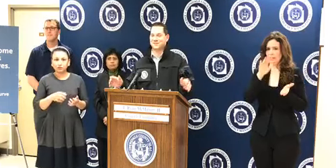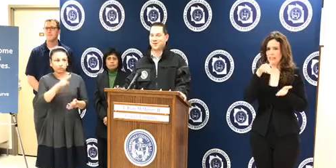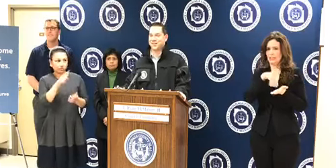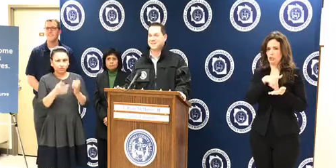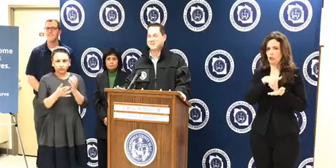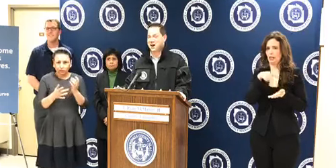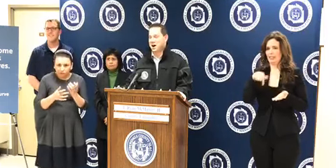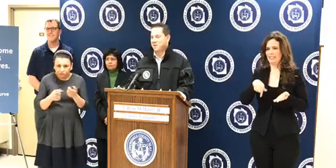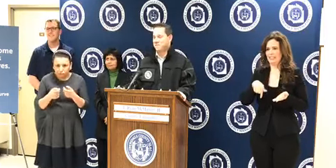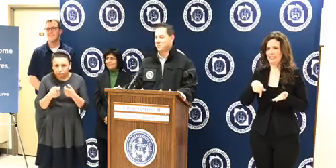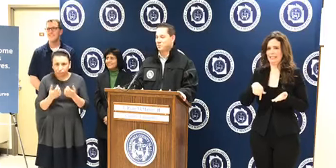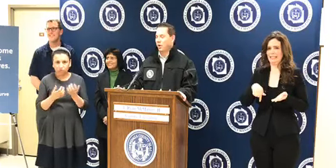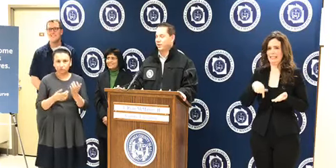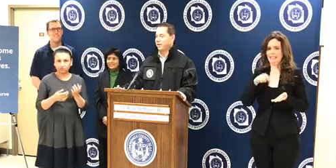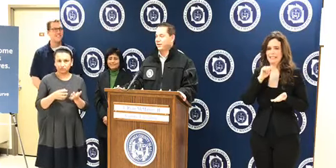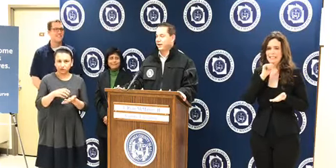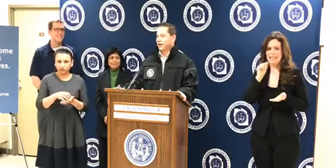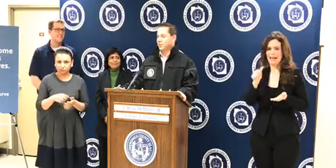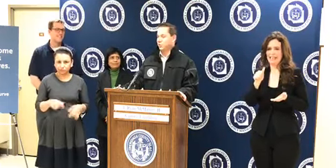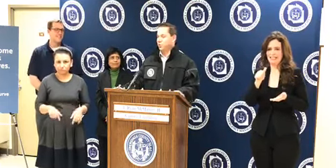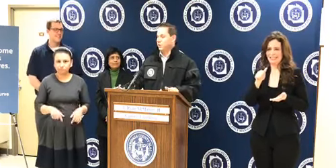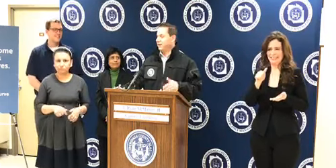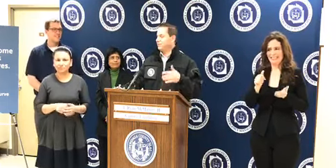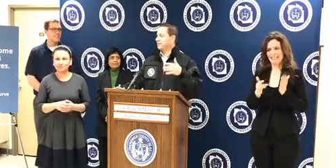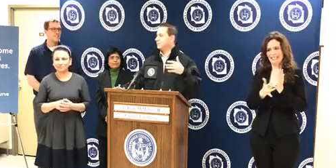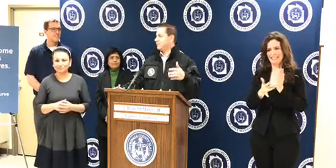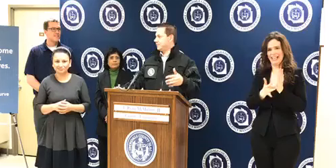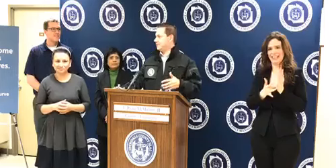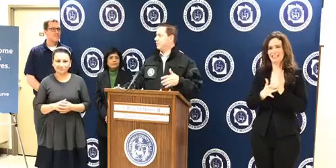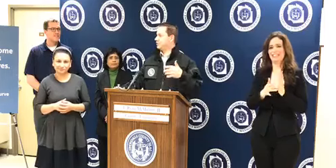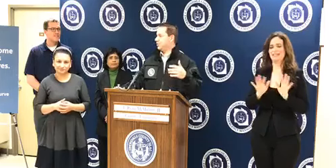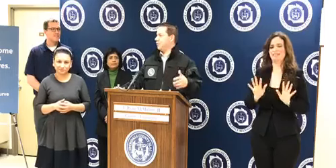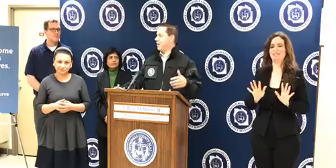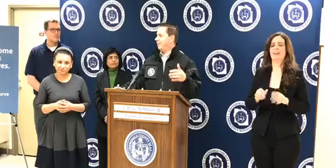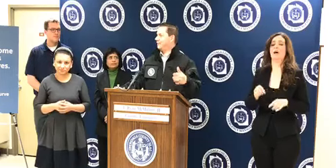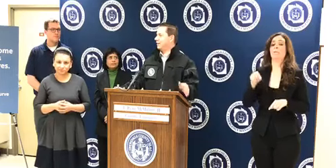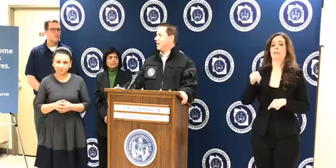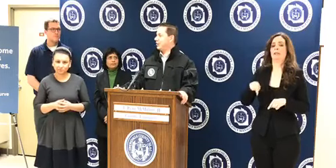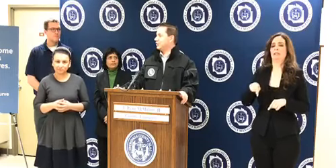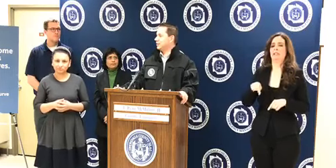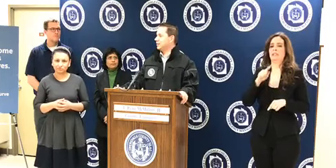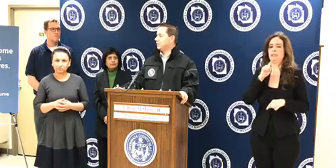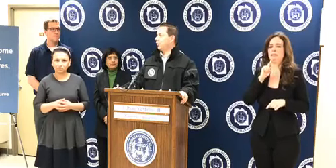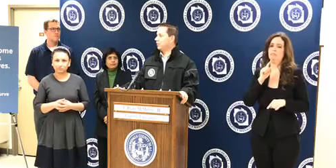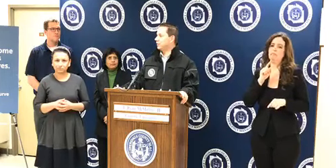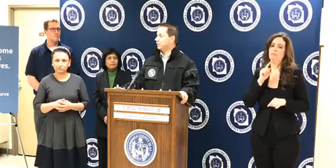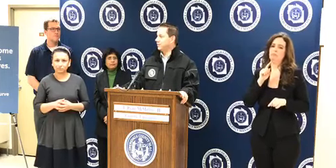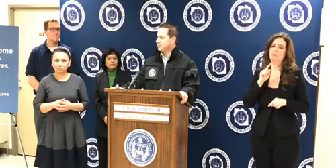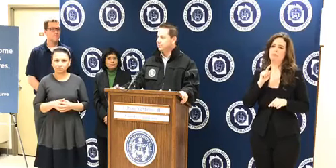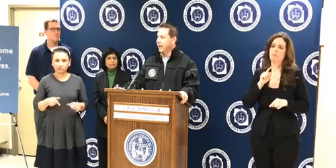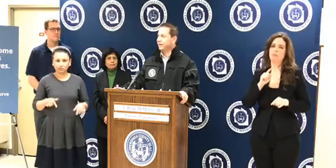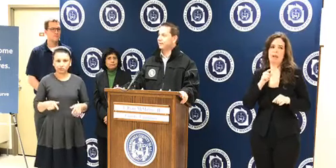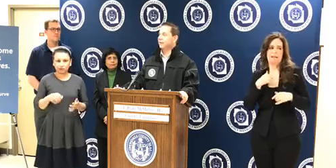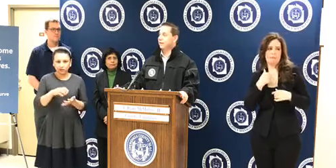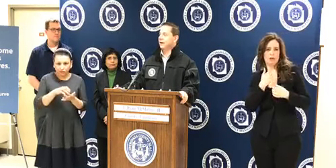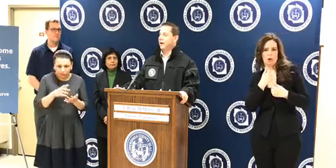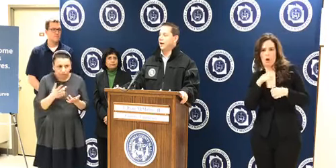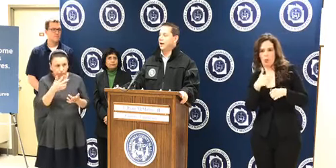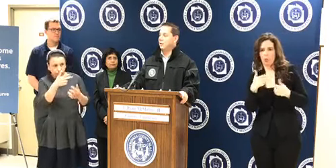technology, everybody, but we make investments and make sure that we have the technology needed for this